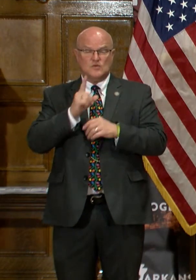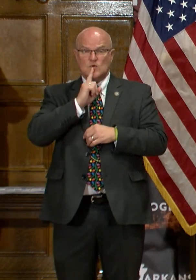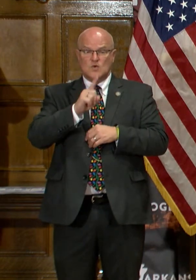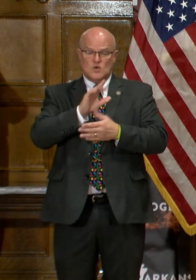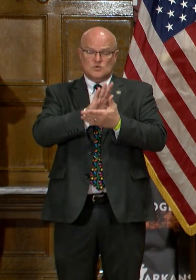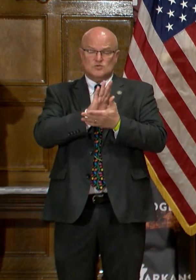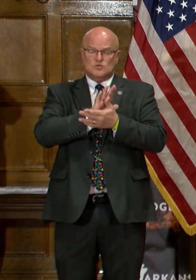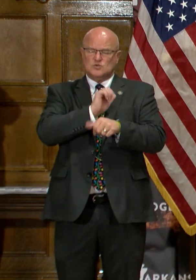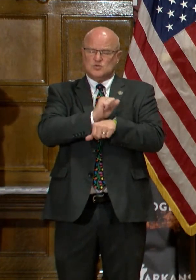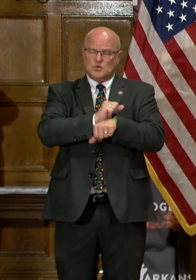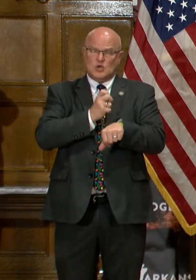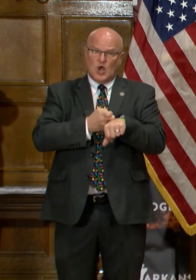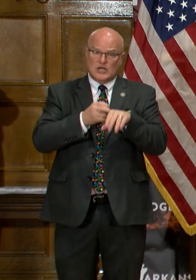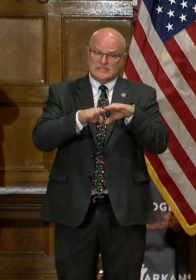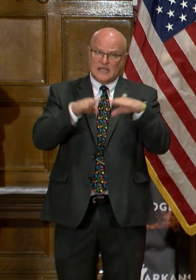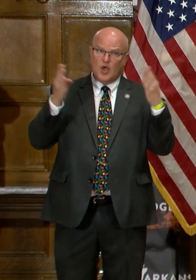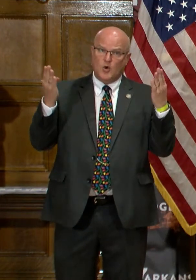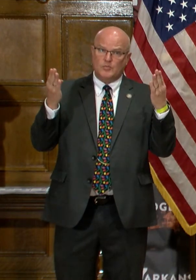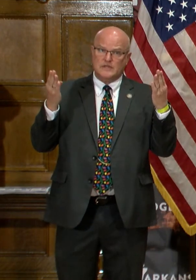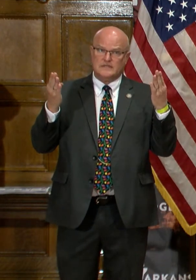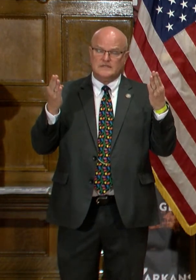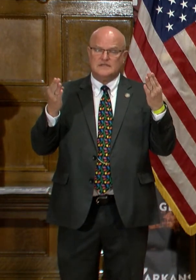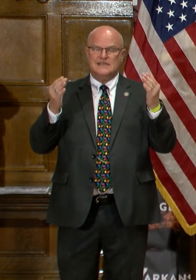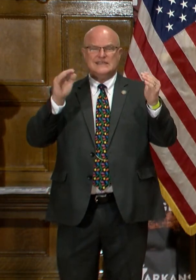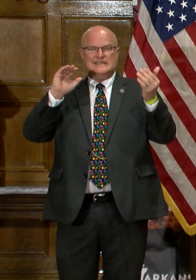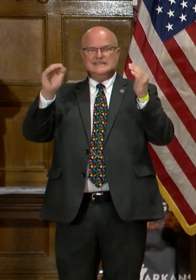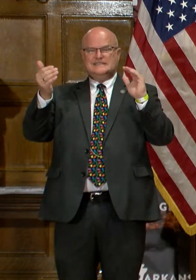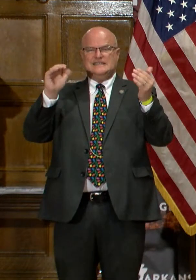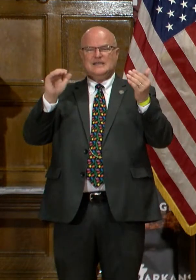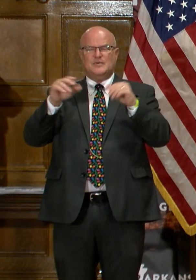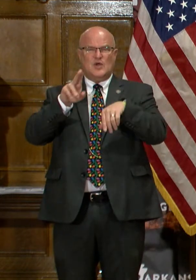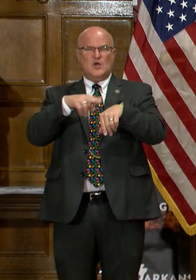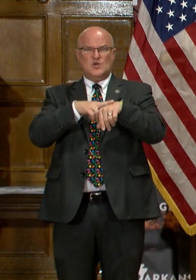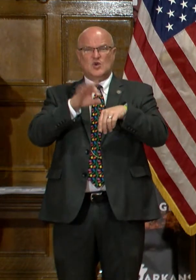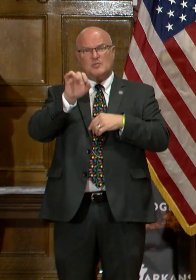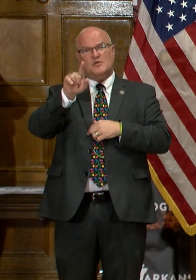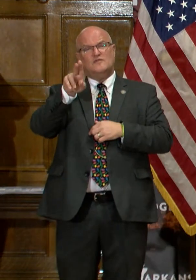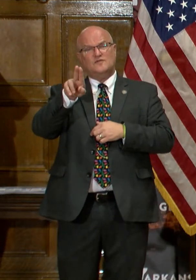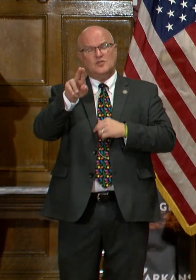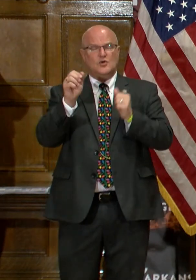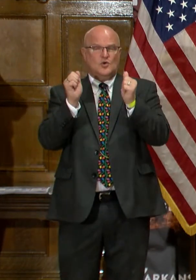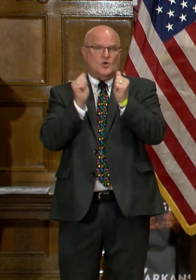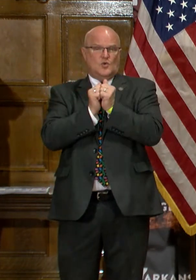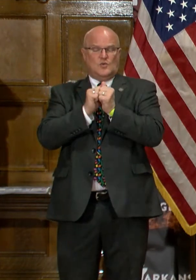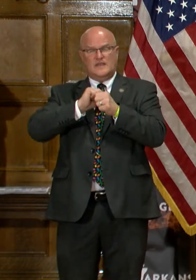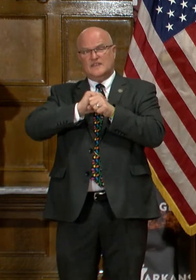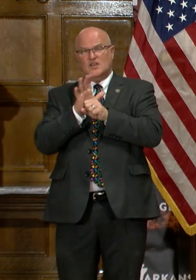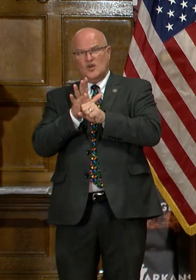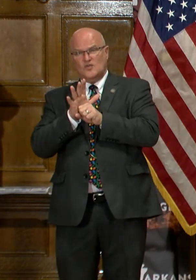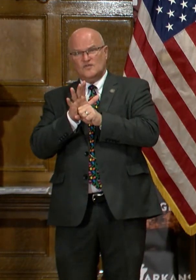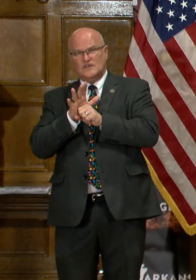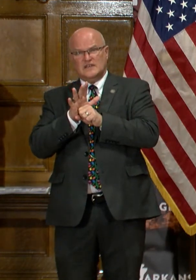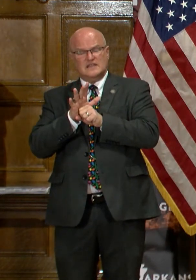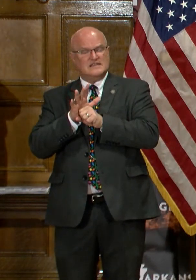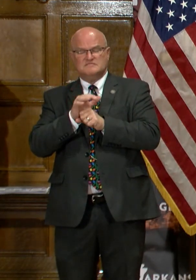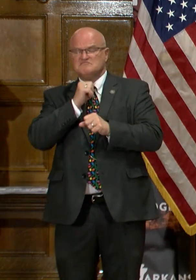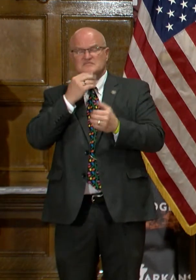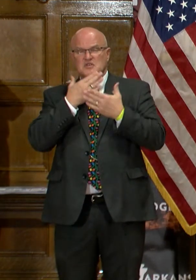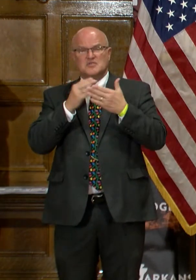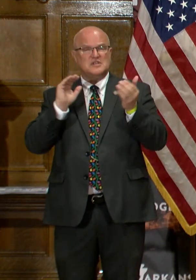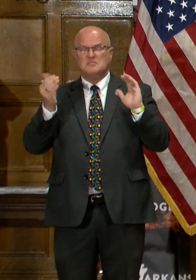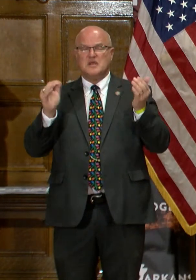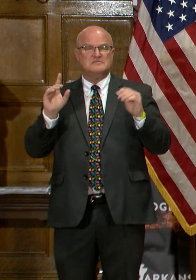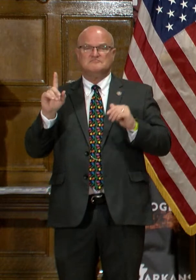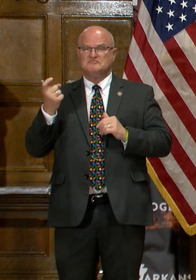working hard to stay open. To compare a normal flu season with COVID is simply not a good